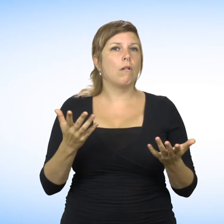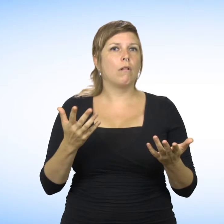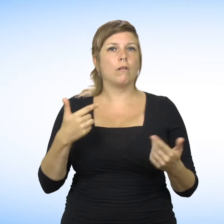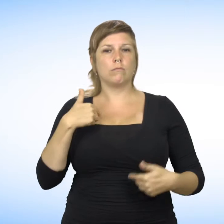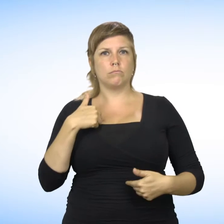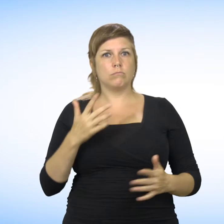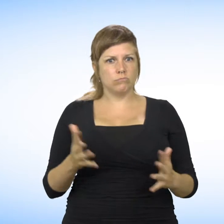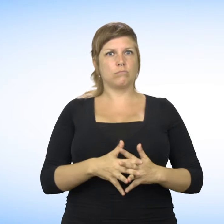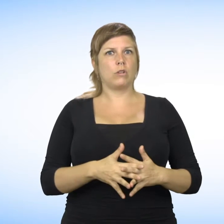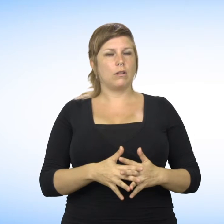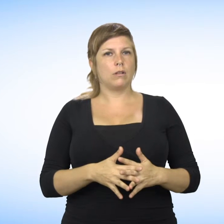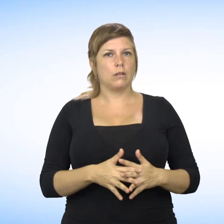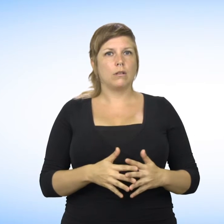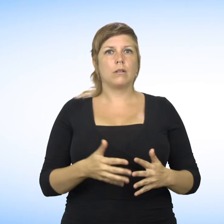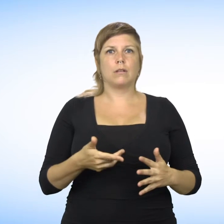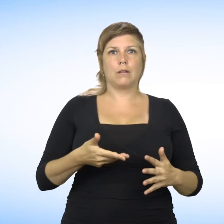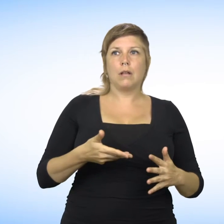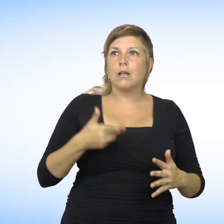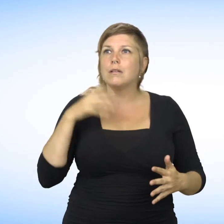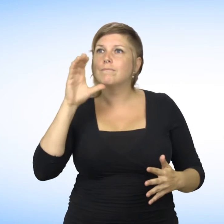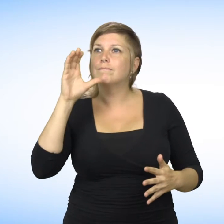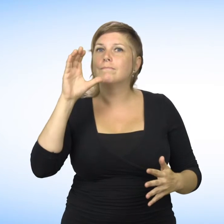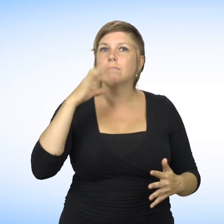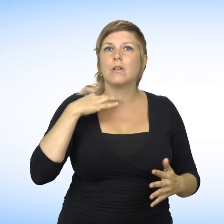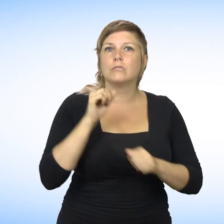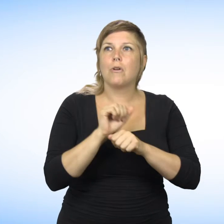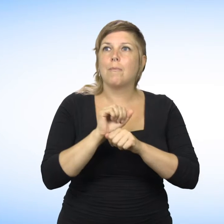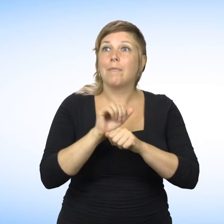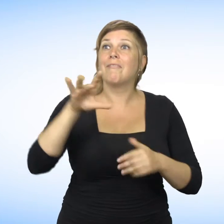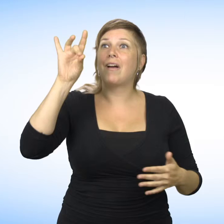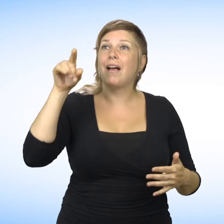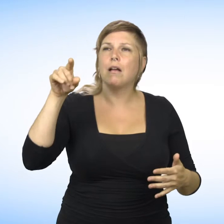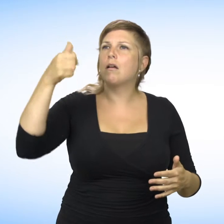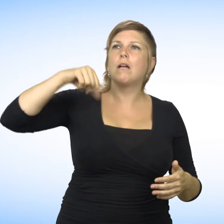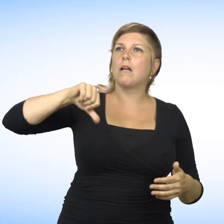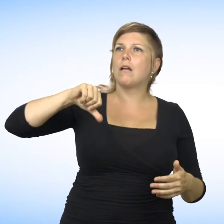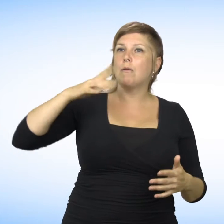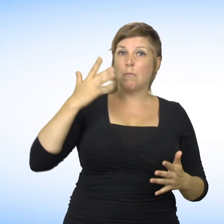For example, you cannot be denied a job or a promotion because you are pregnant.